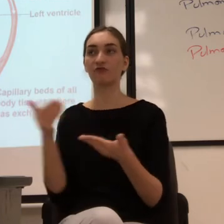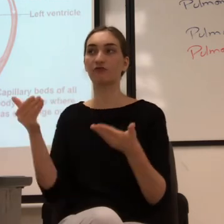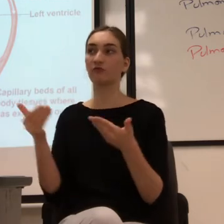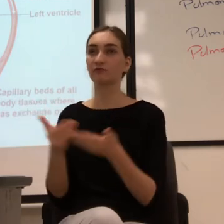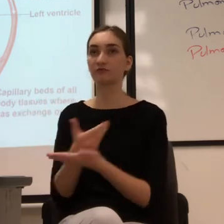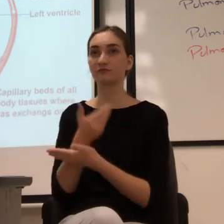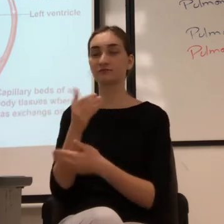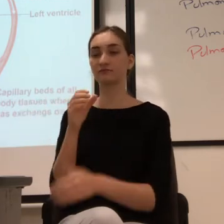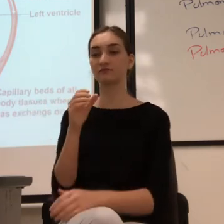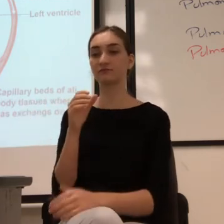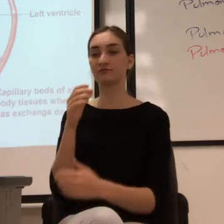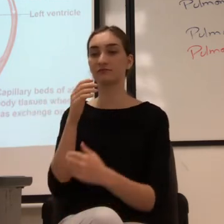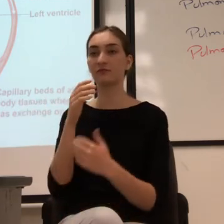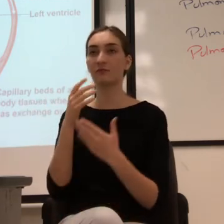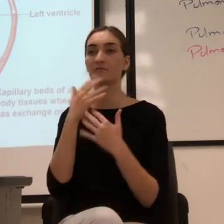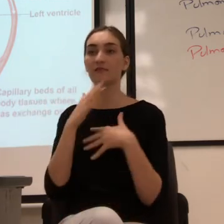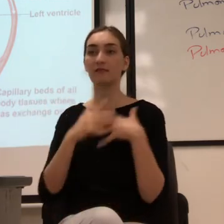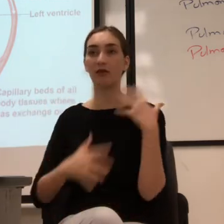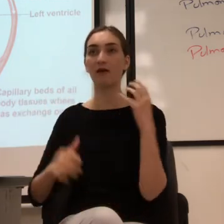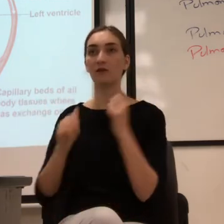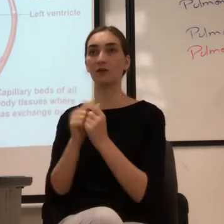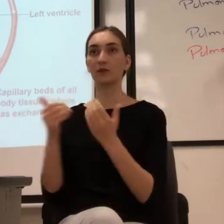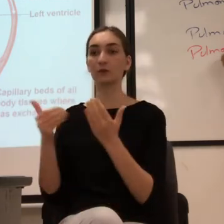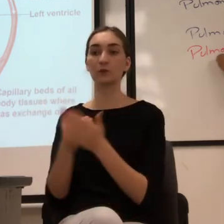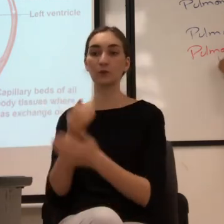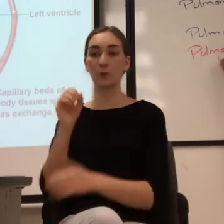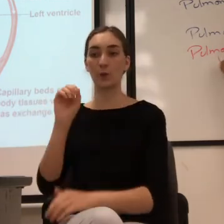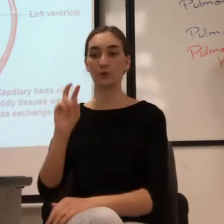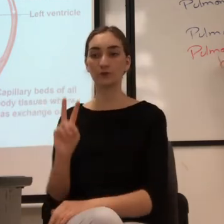oxygenated blood